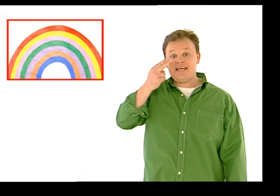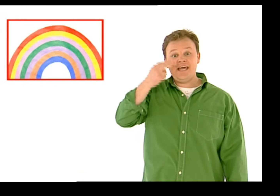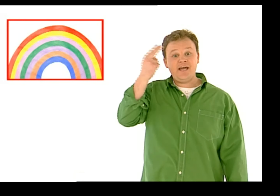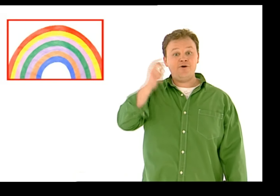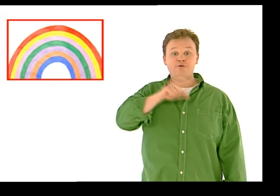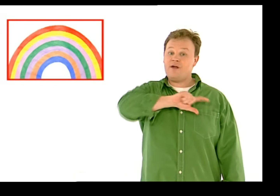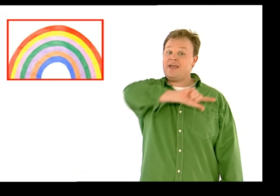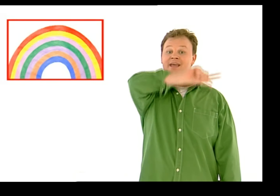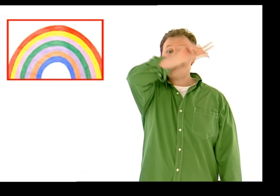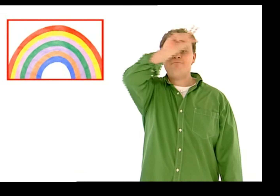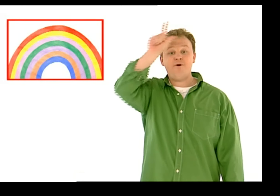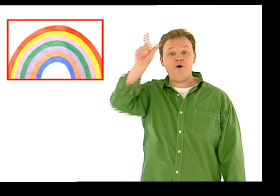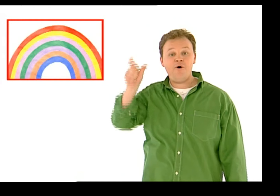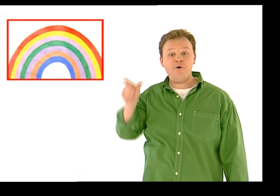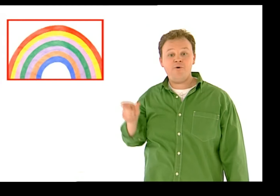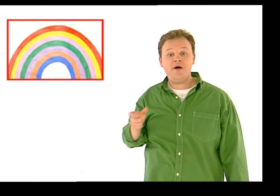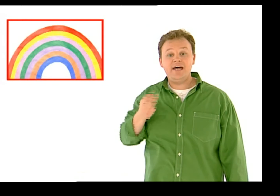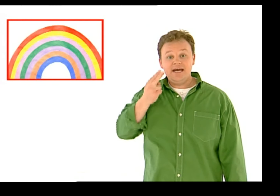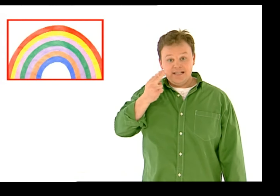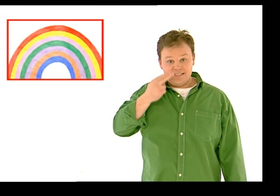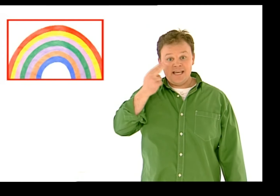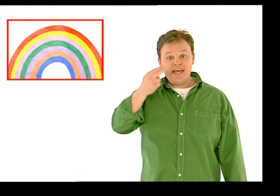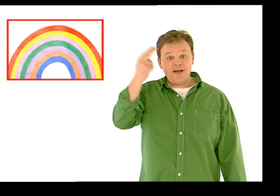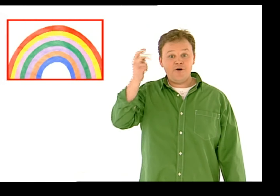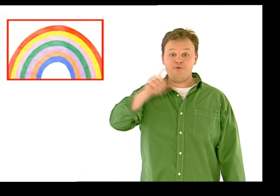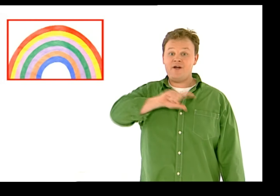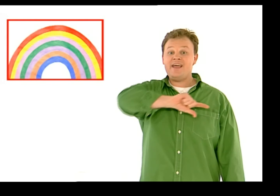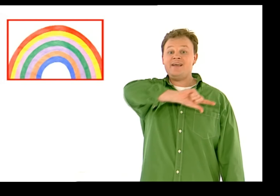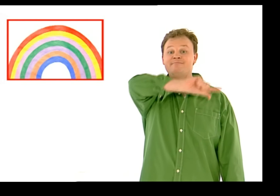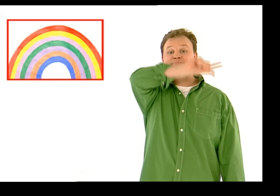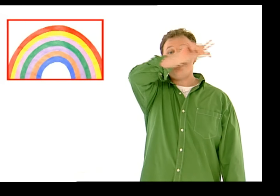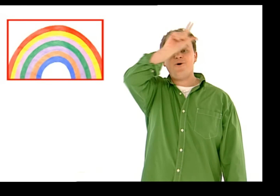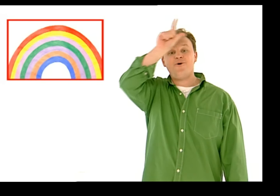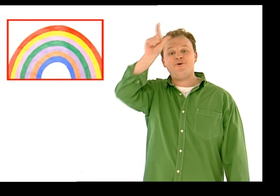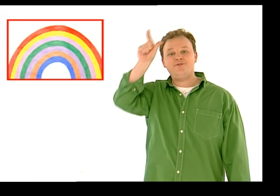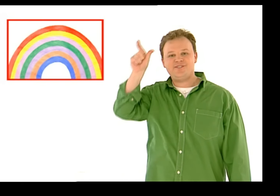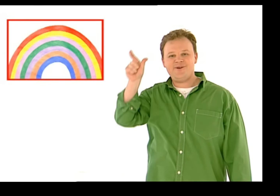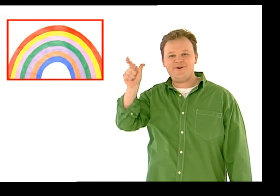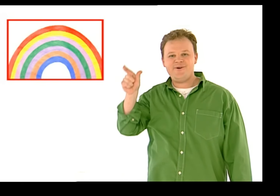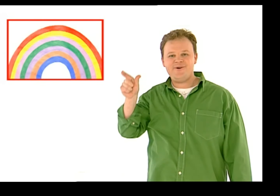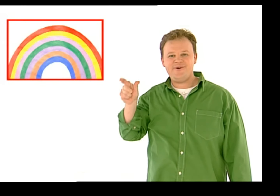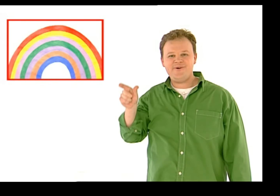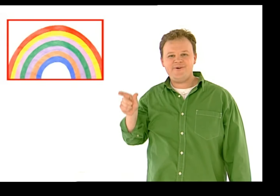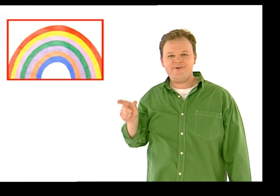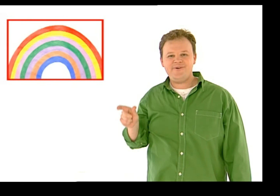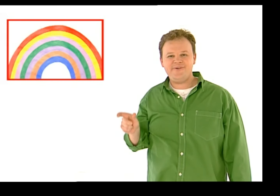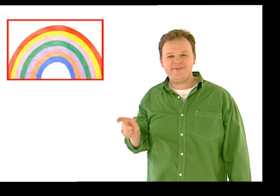sing a rainbow, sing a rainbow too.